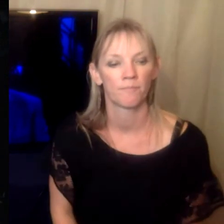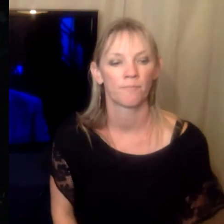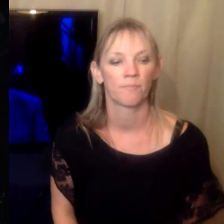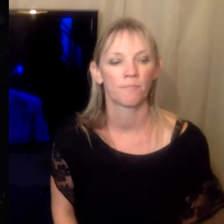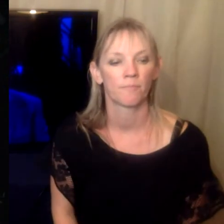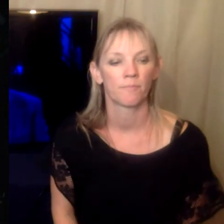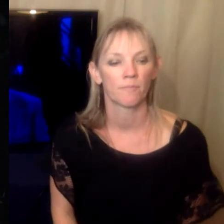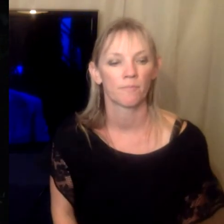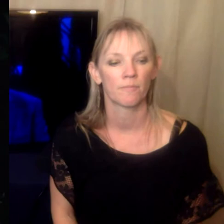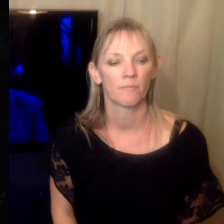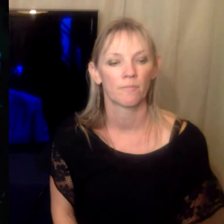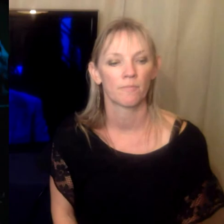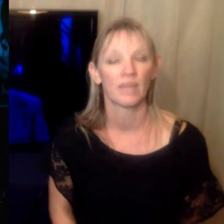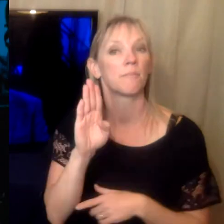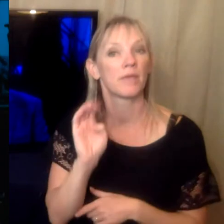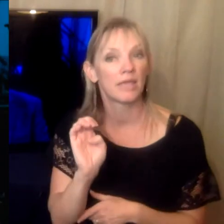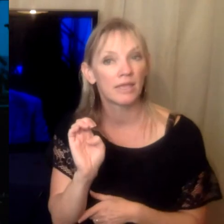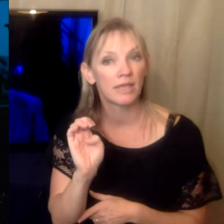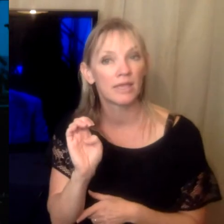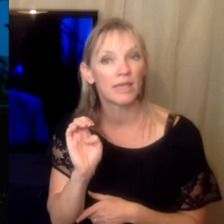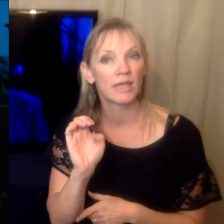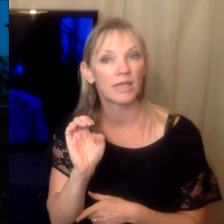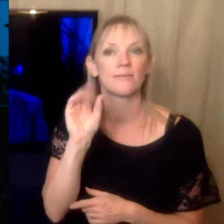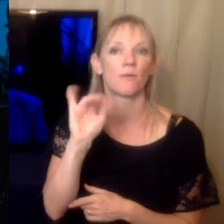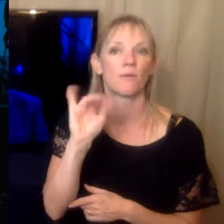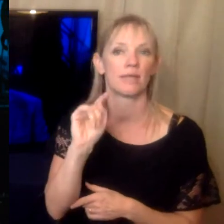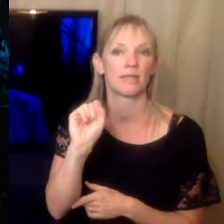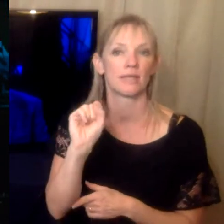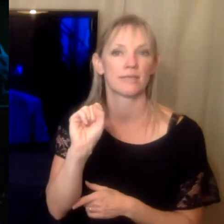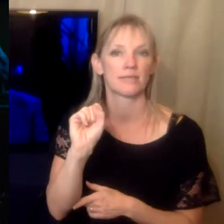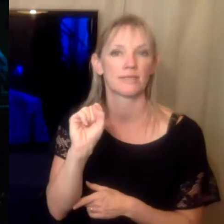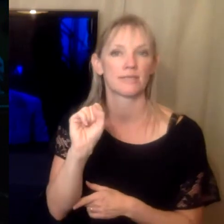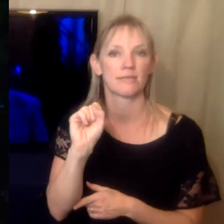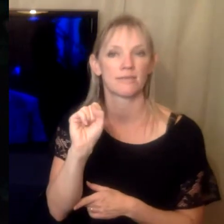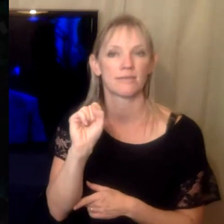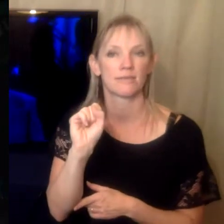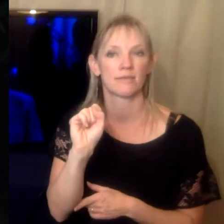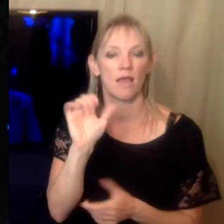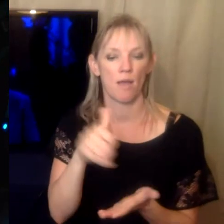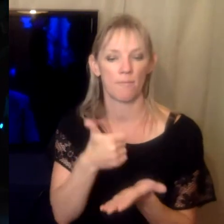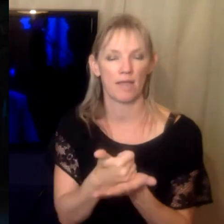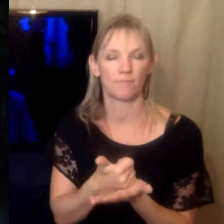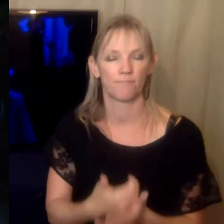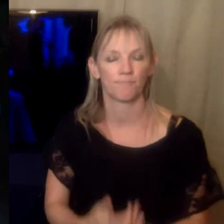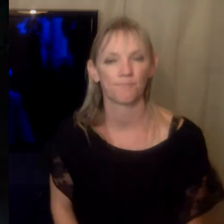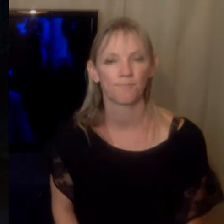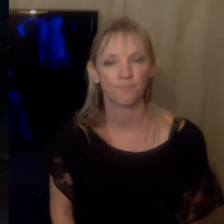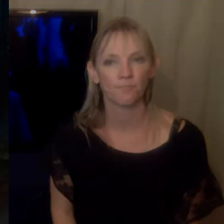And as we let it be, and so it is. Amen.